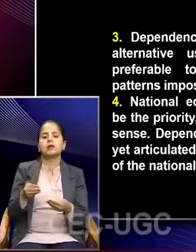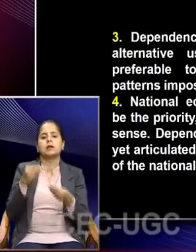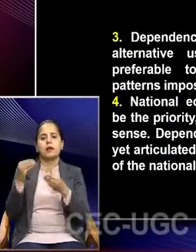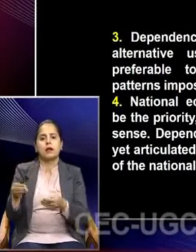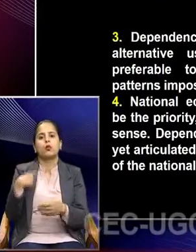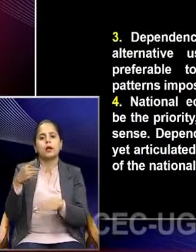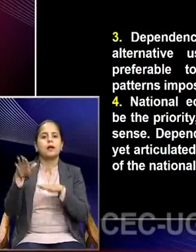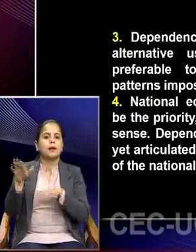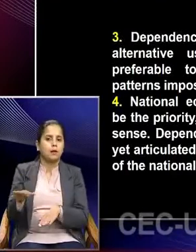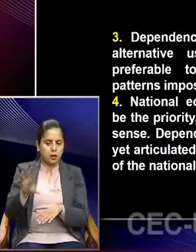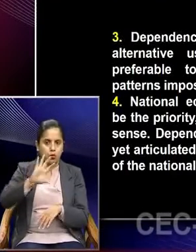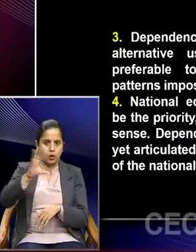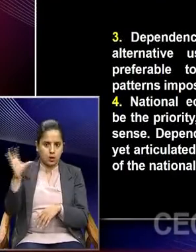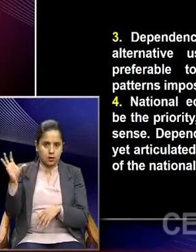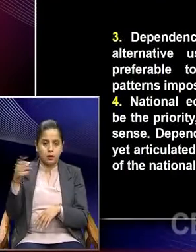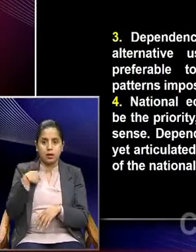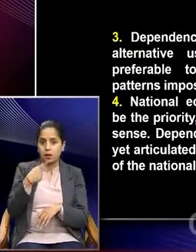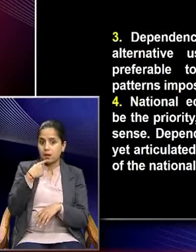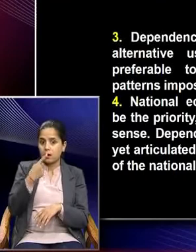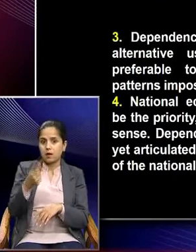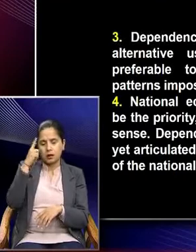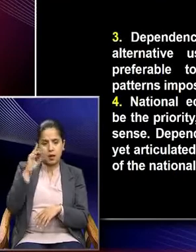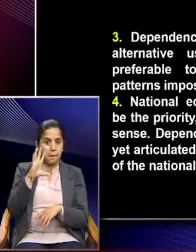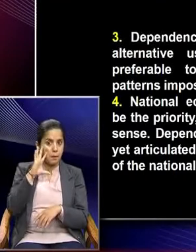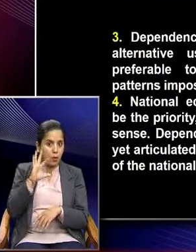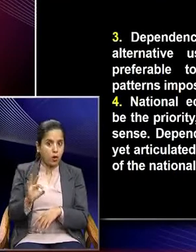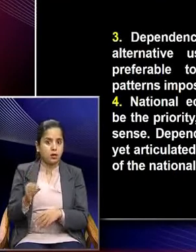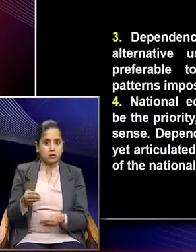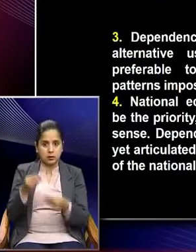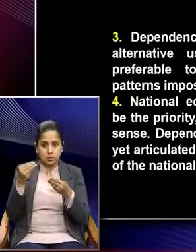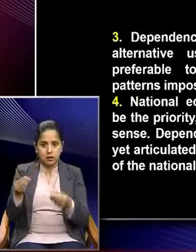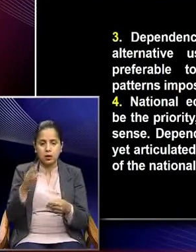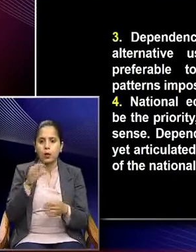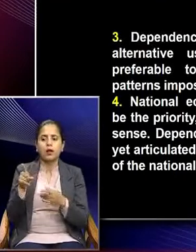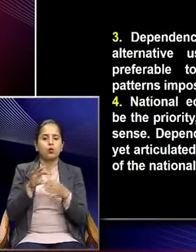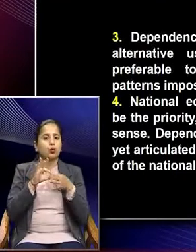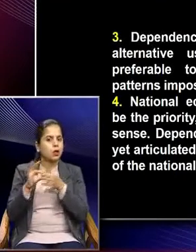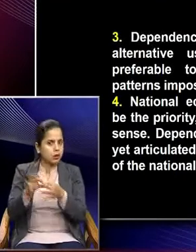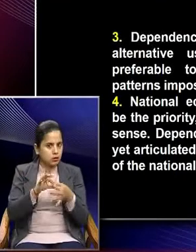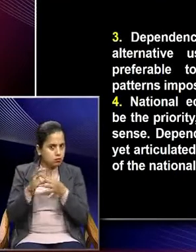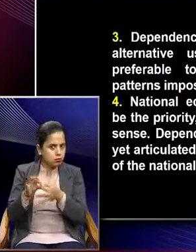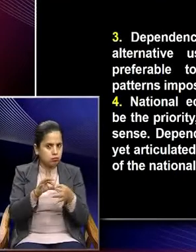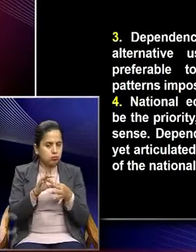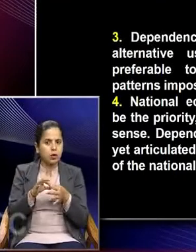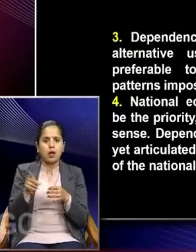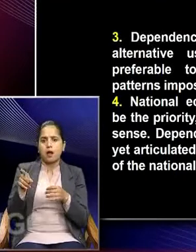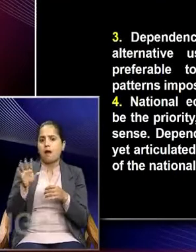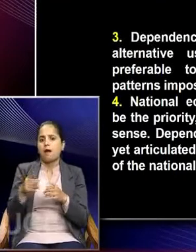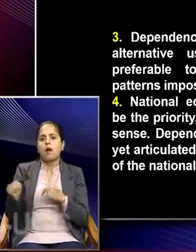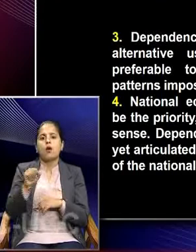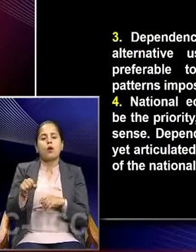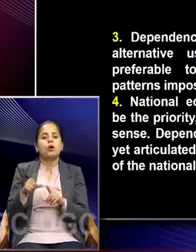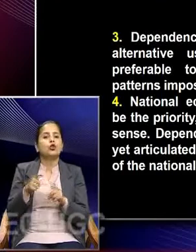countries. So rather than giving importance to the kind of relationship that they are having with